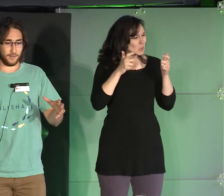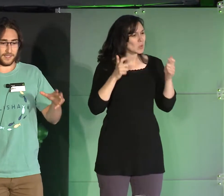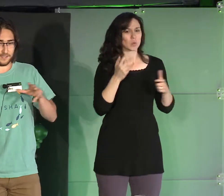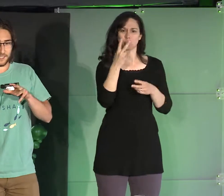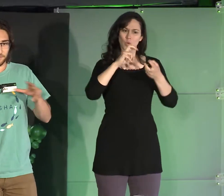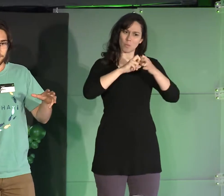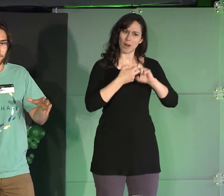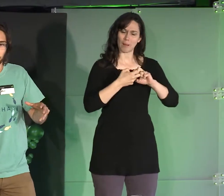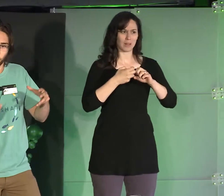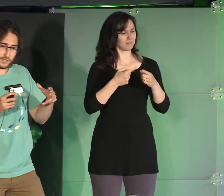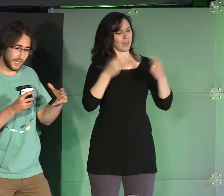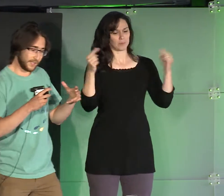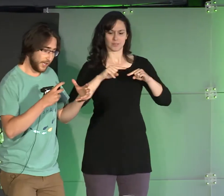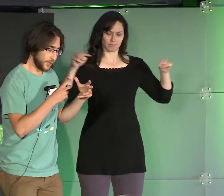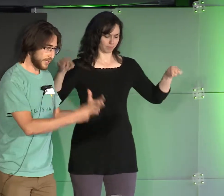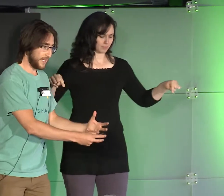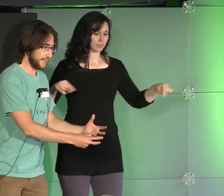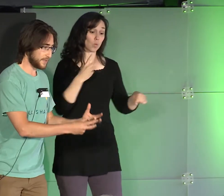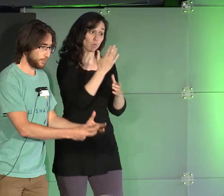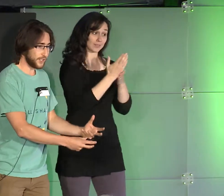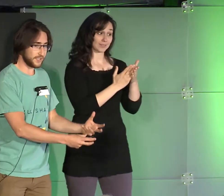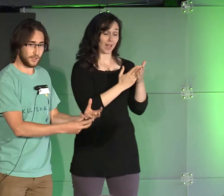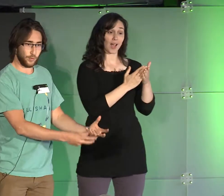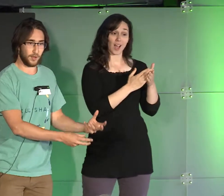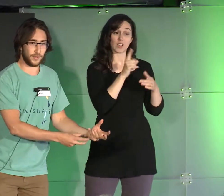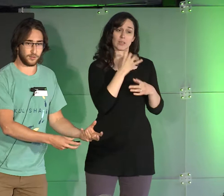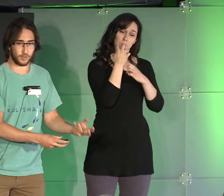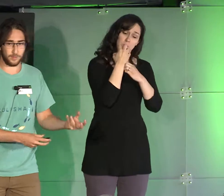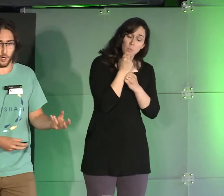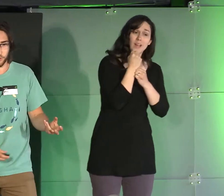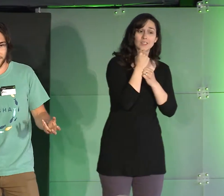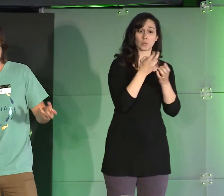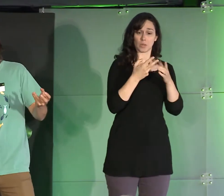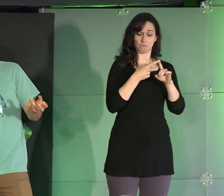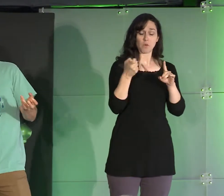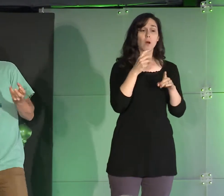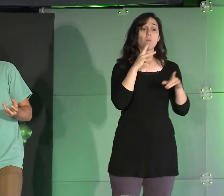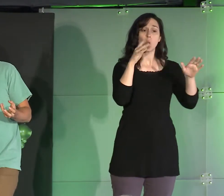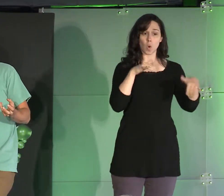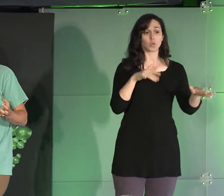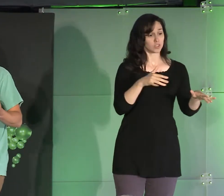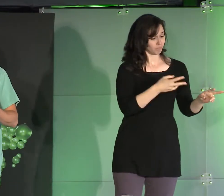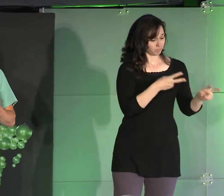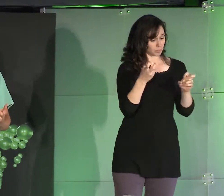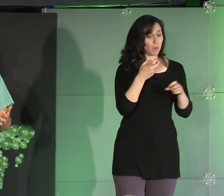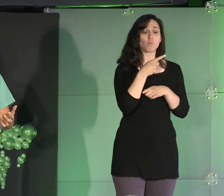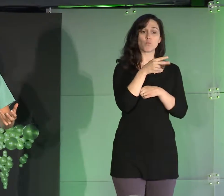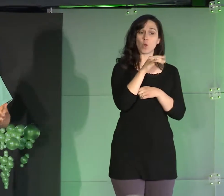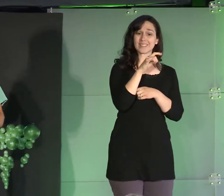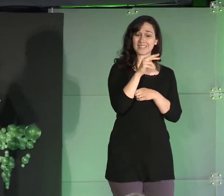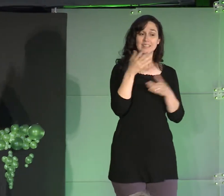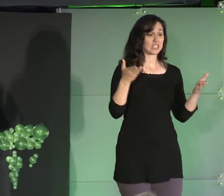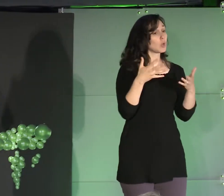on various sides of the spectrum, on one side, you're taking this precious and rare resource from the ocean to extract protein from it. But here in